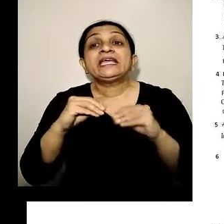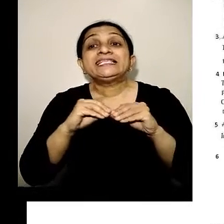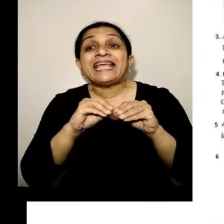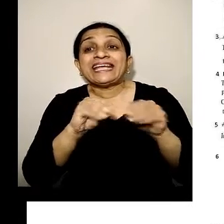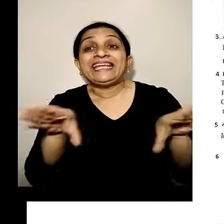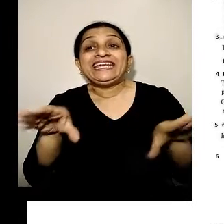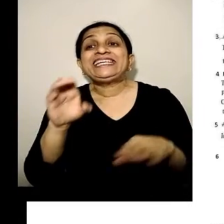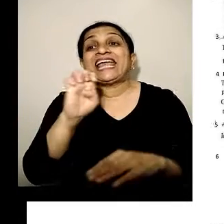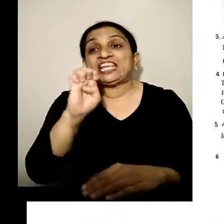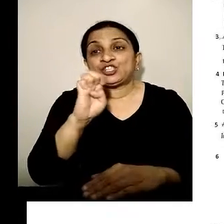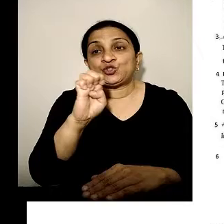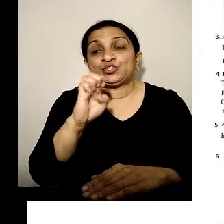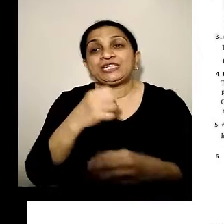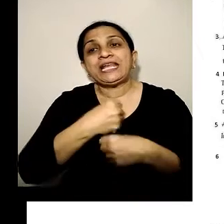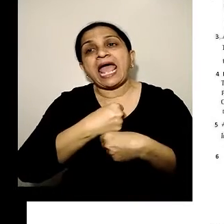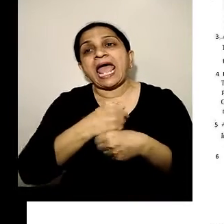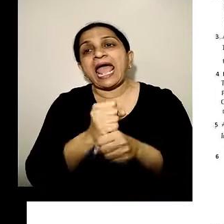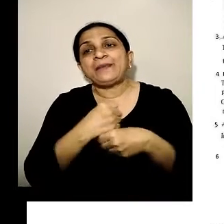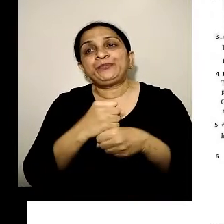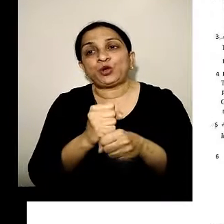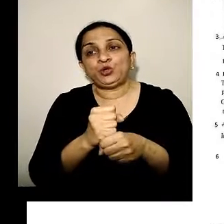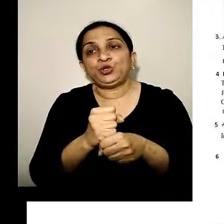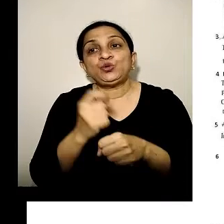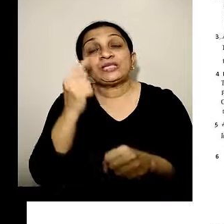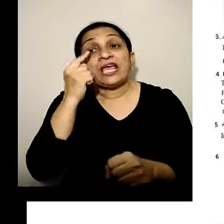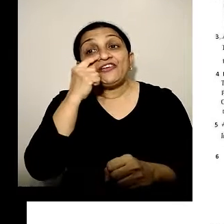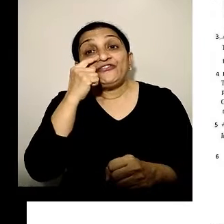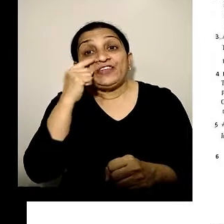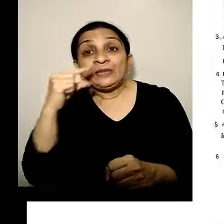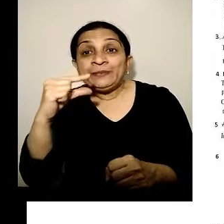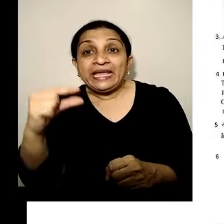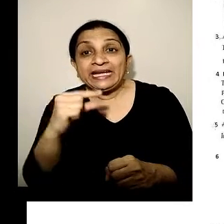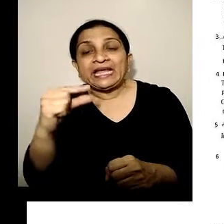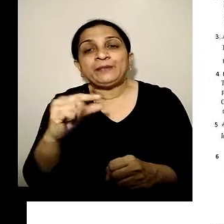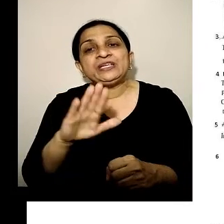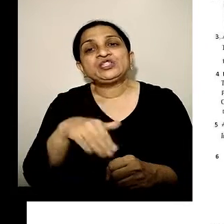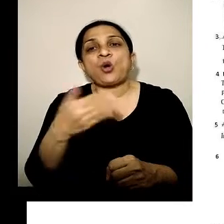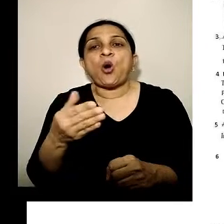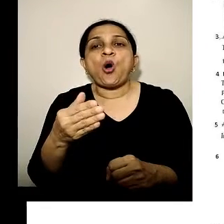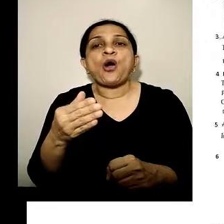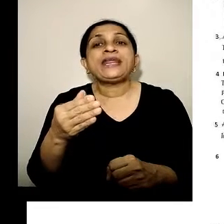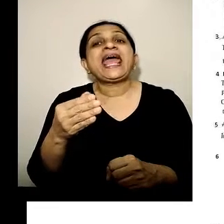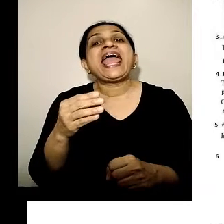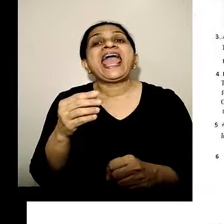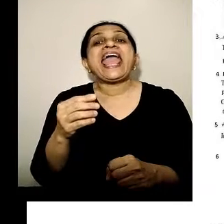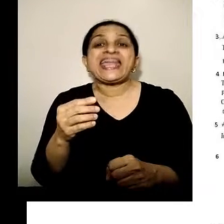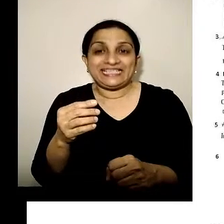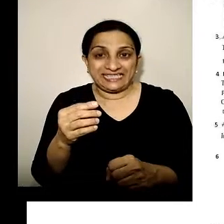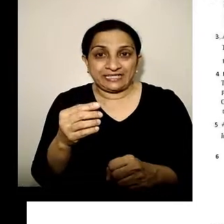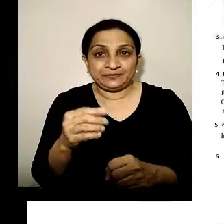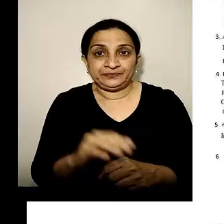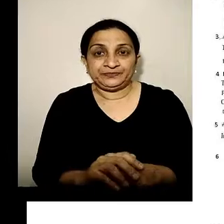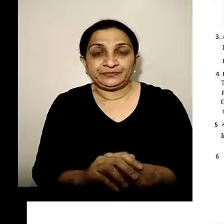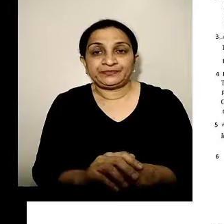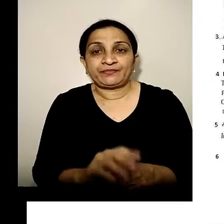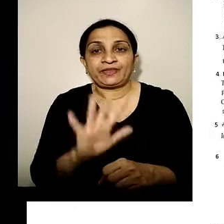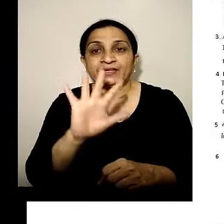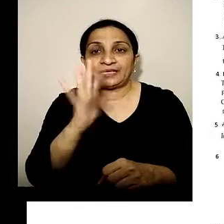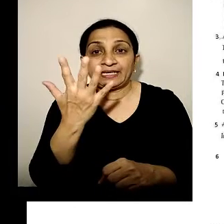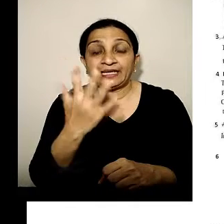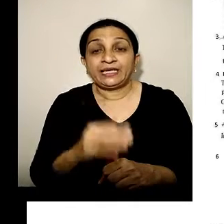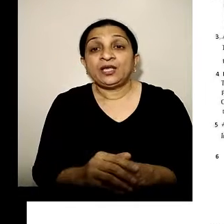they secrete estrogen and produce female gametes or eggs.